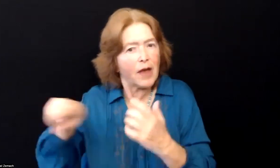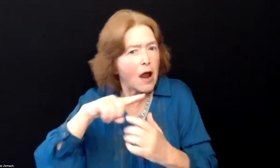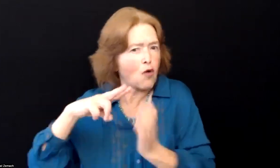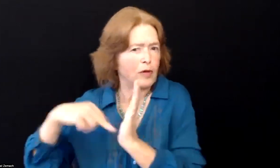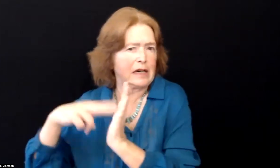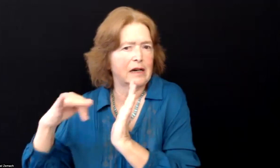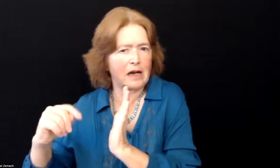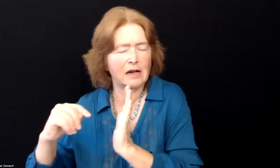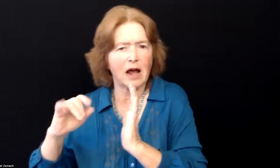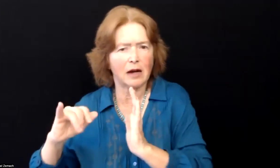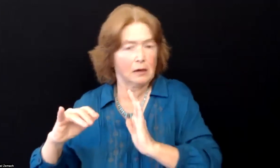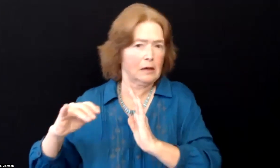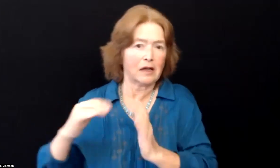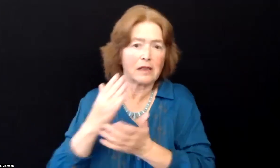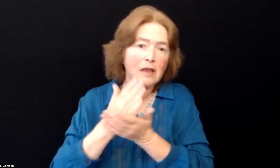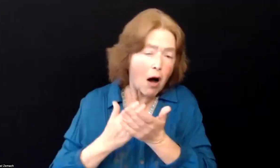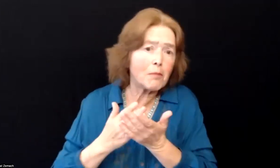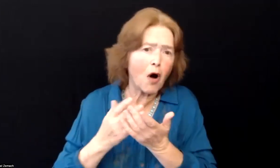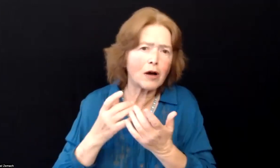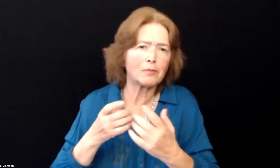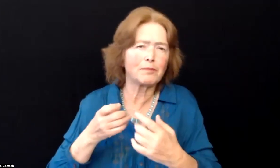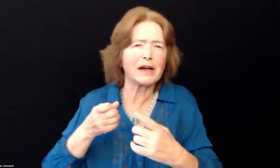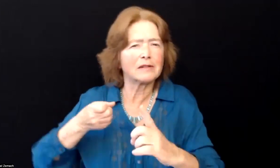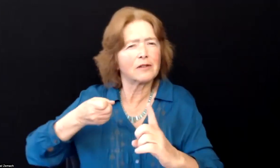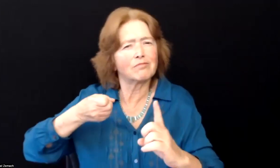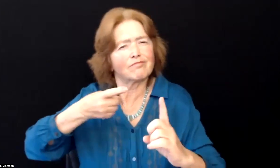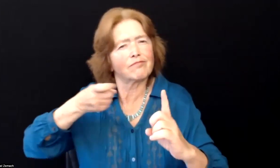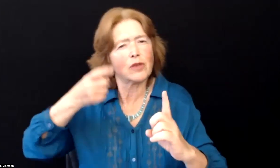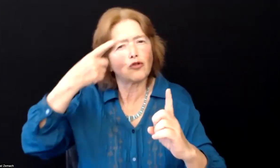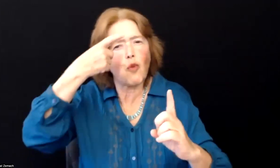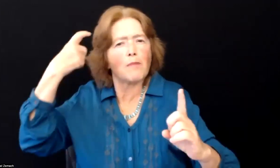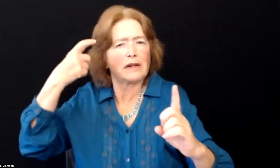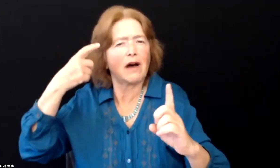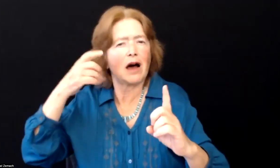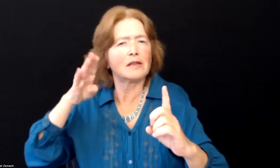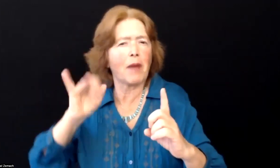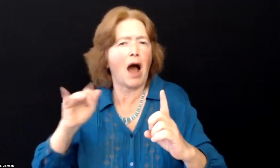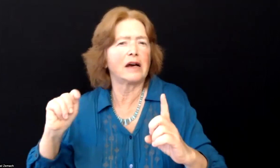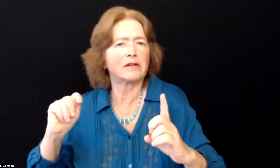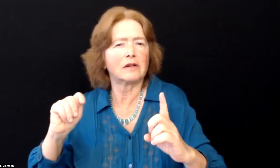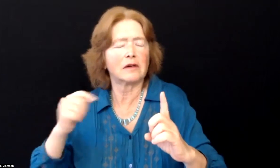the fact that people in the deaf community are reading it, and I know it triggers trauma for a lot